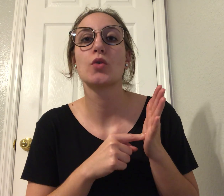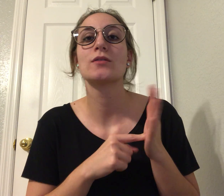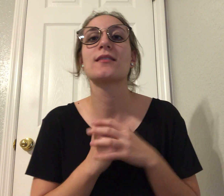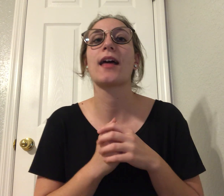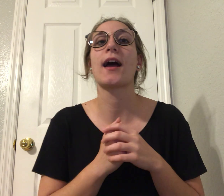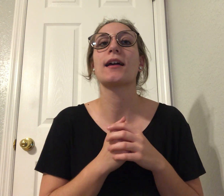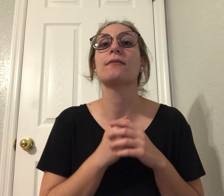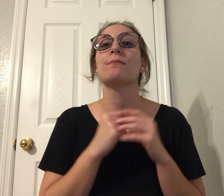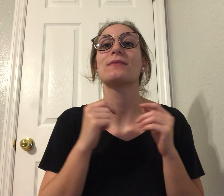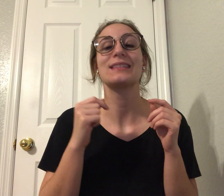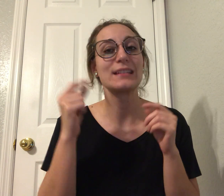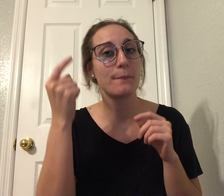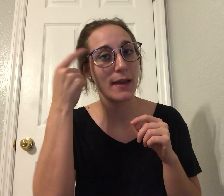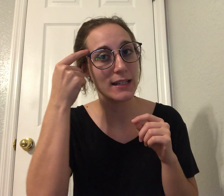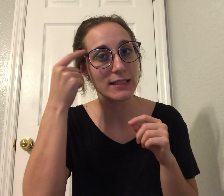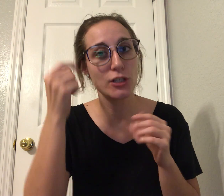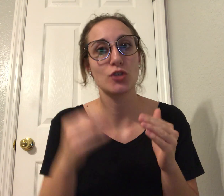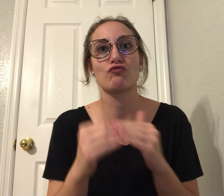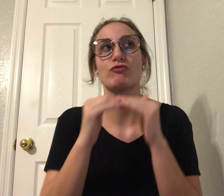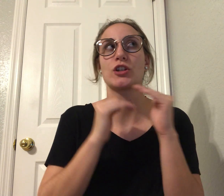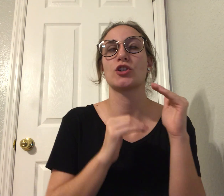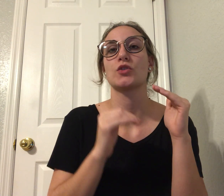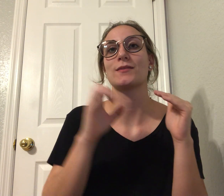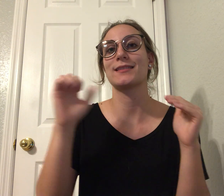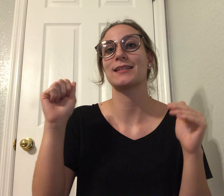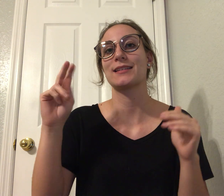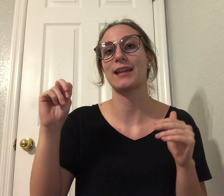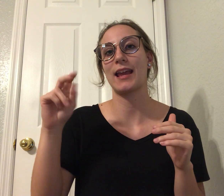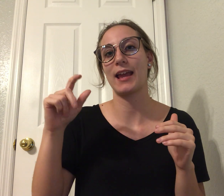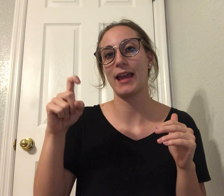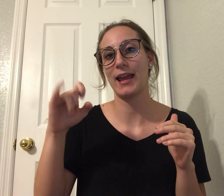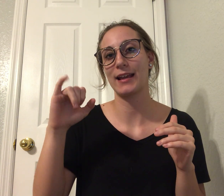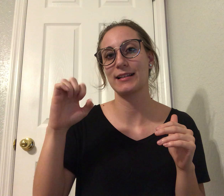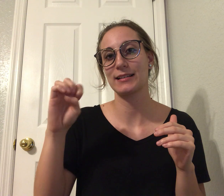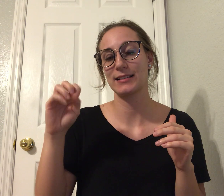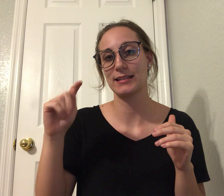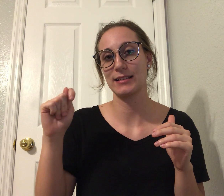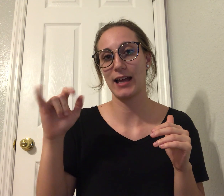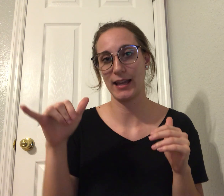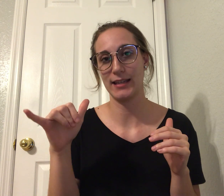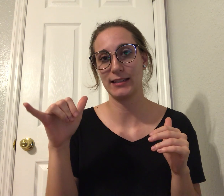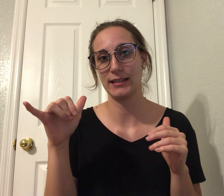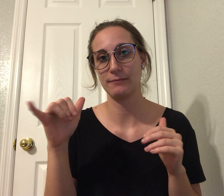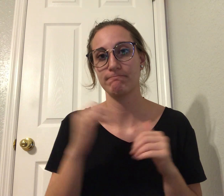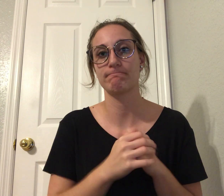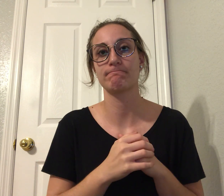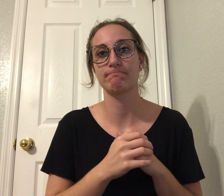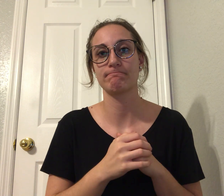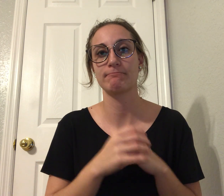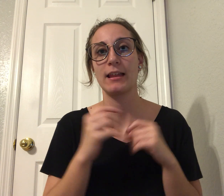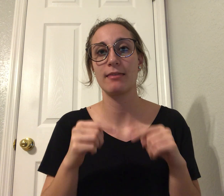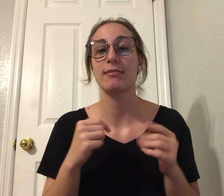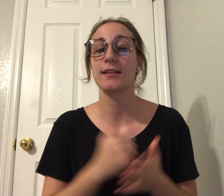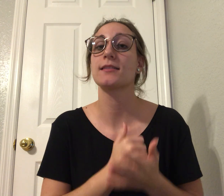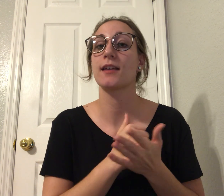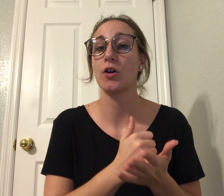anxiety symptoms, which has important clinical implications for applying meditative techniques in treating